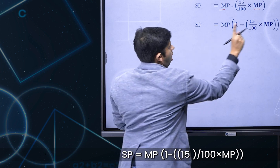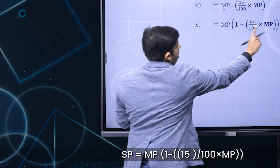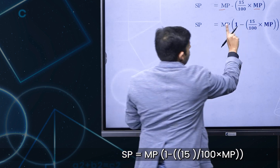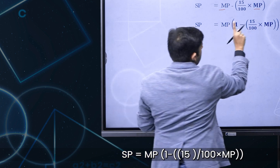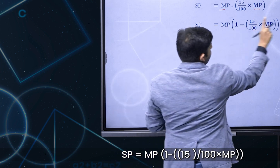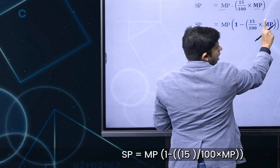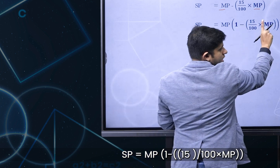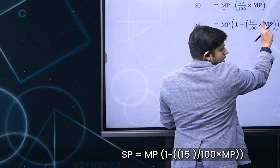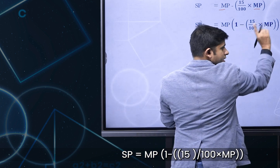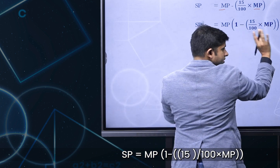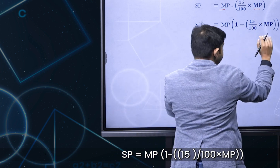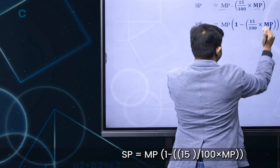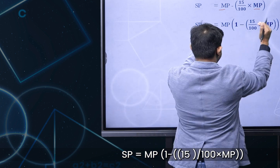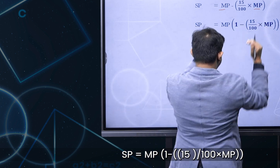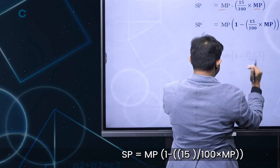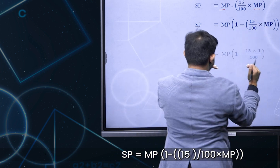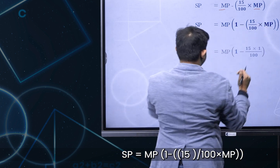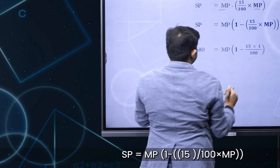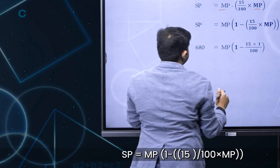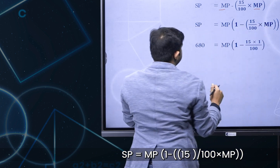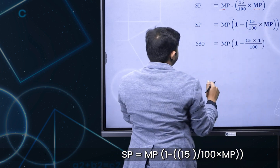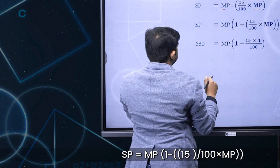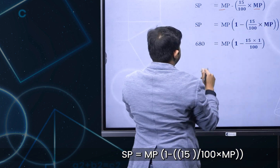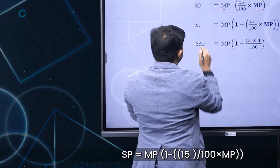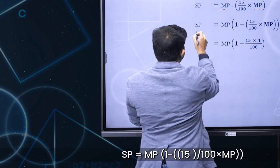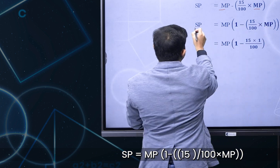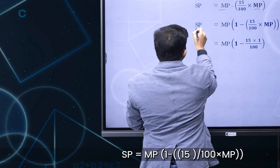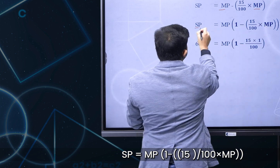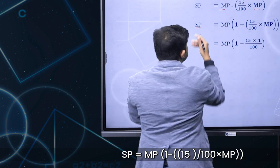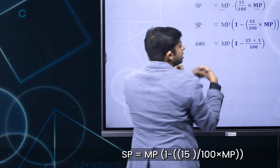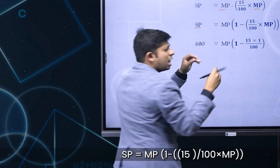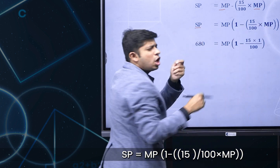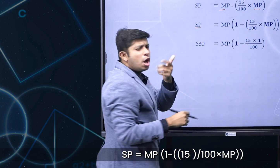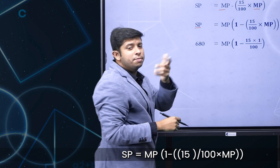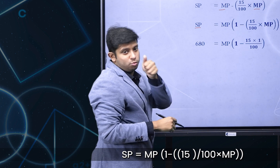MP of 1 minus of 15 by 100 into marked price.